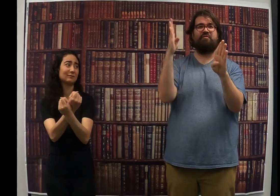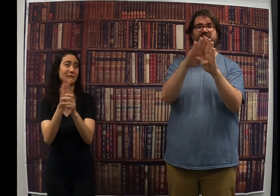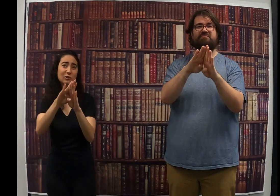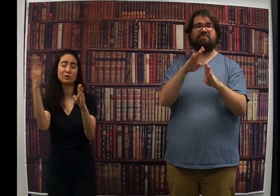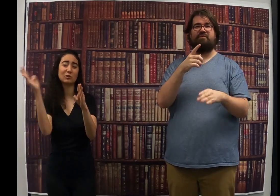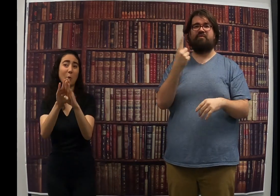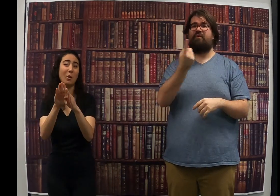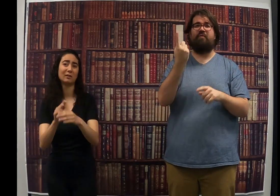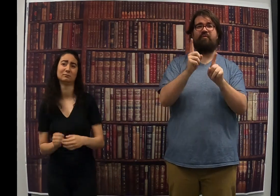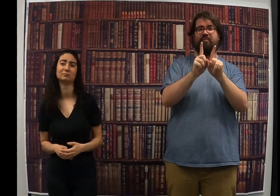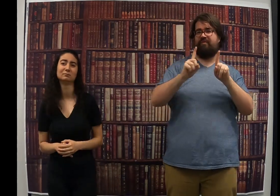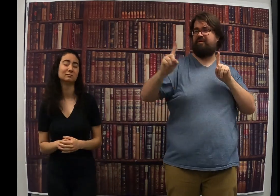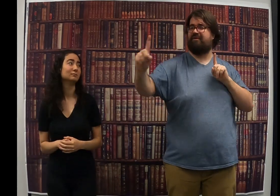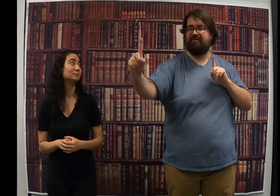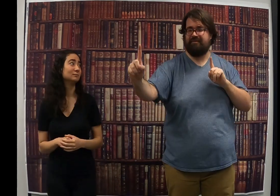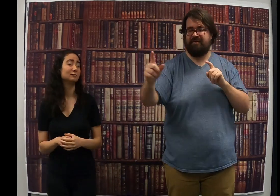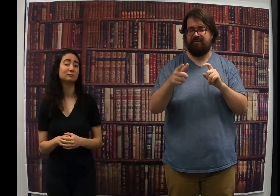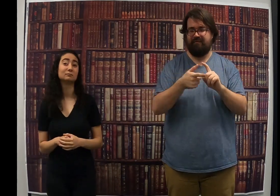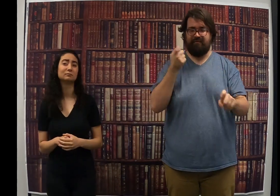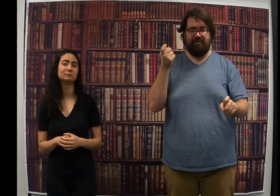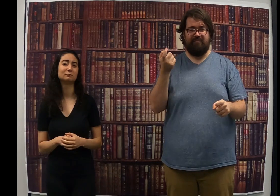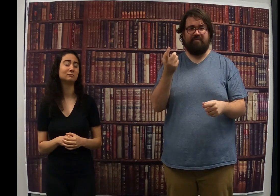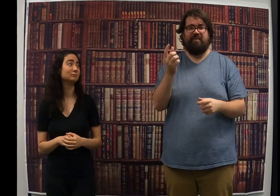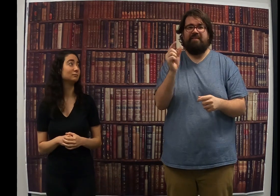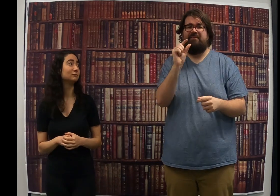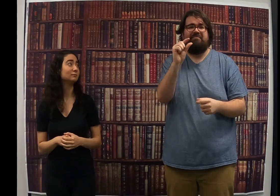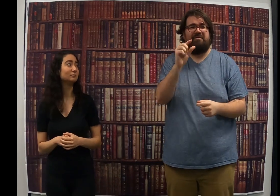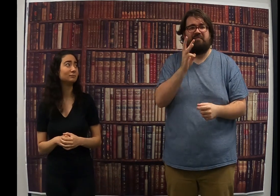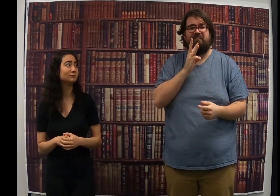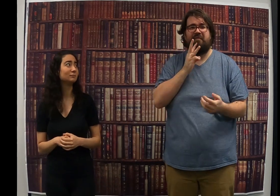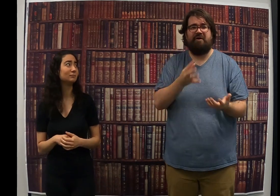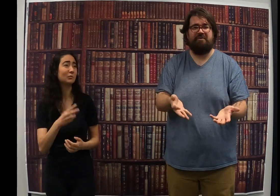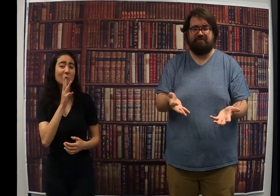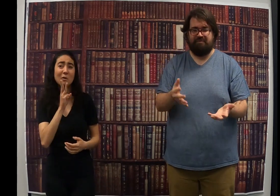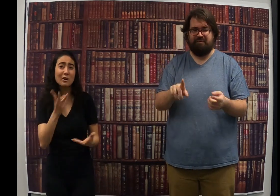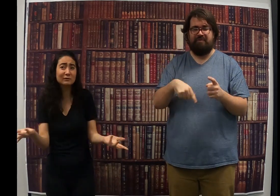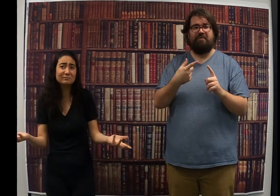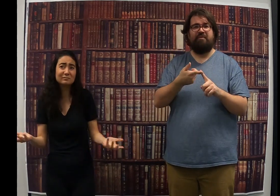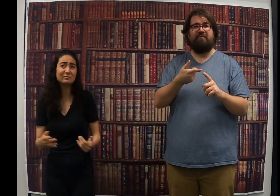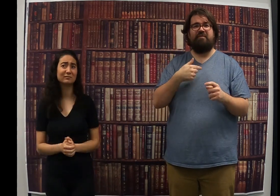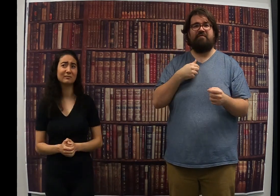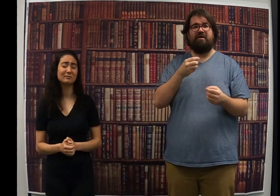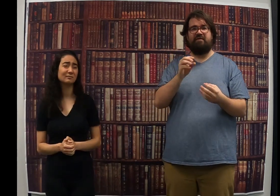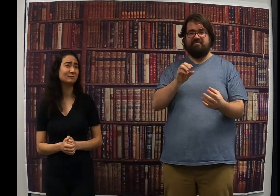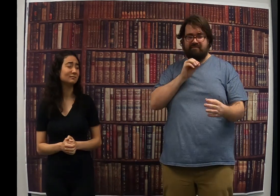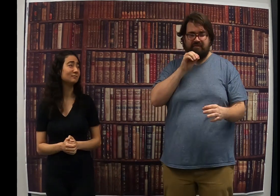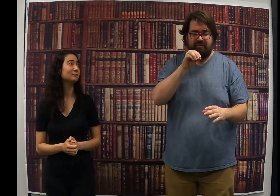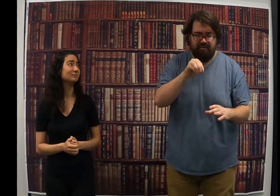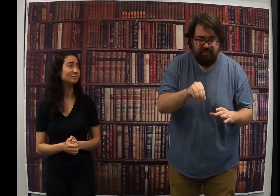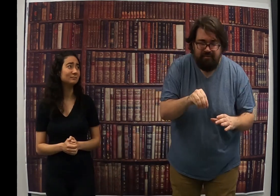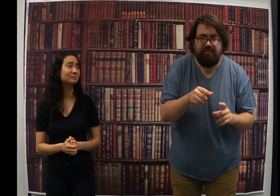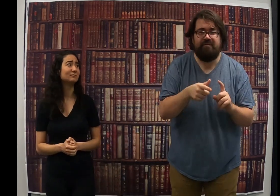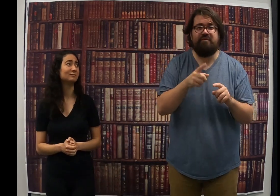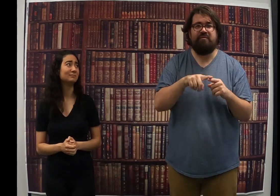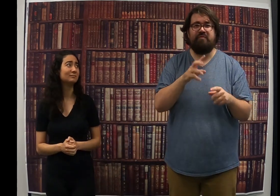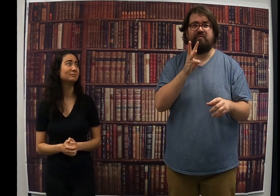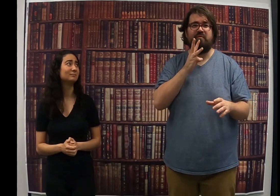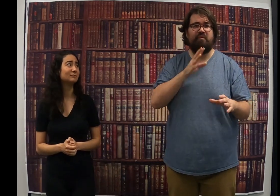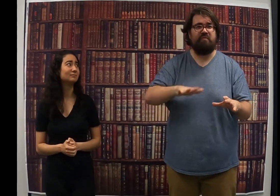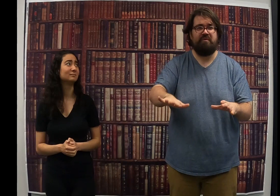locked doors. We are only kept apart by a little water. Whenever I extend my lips to the